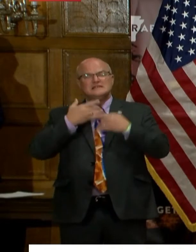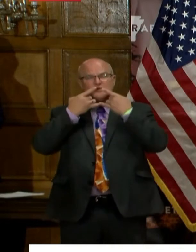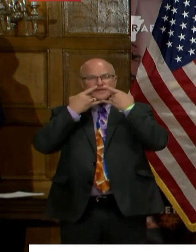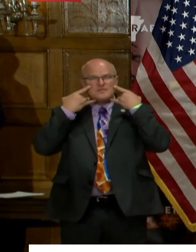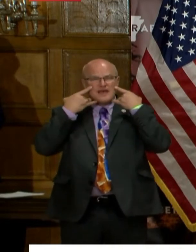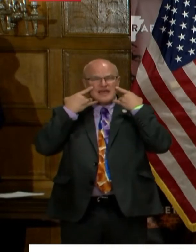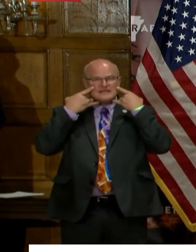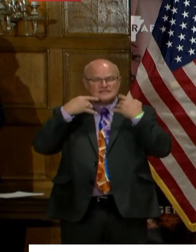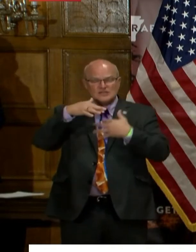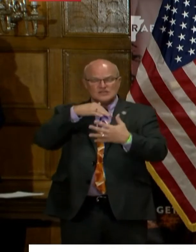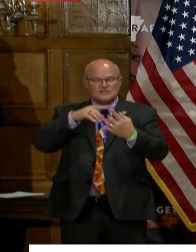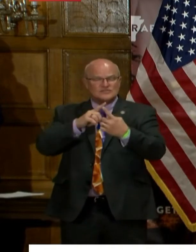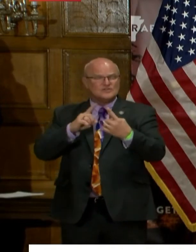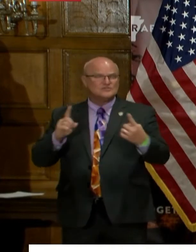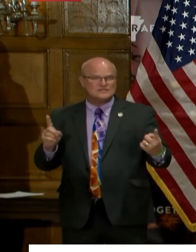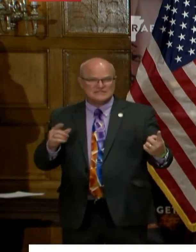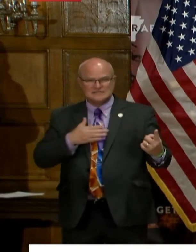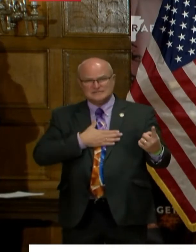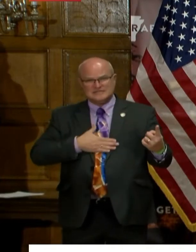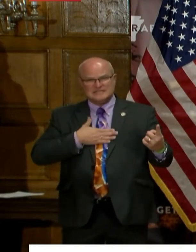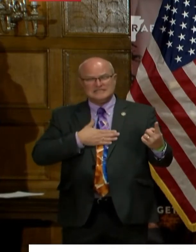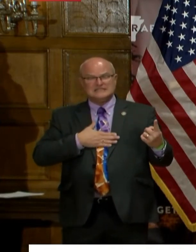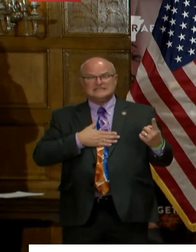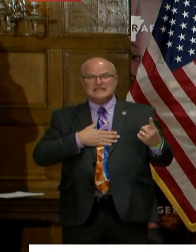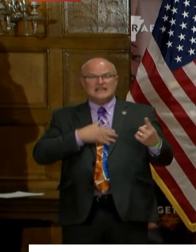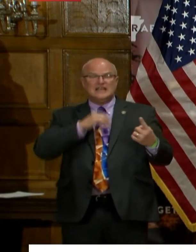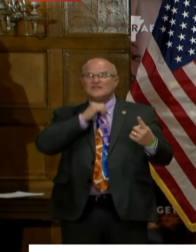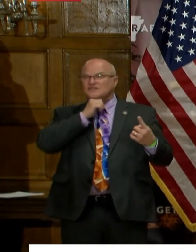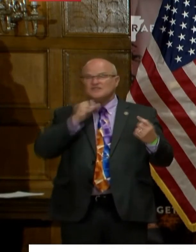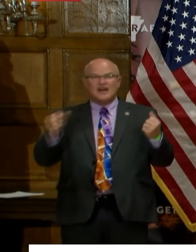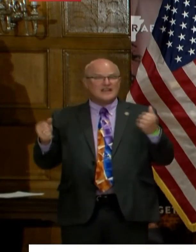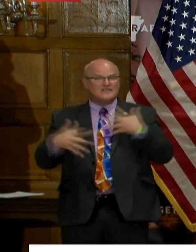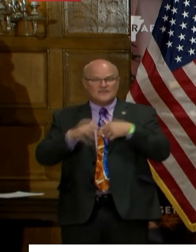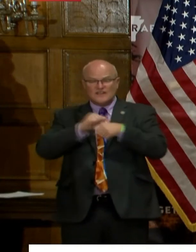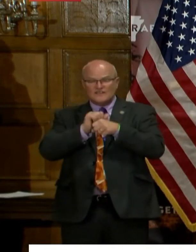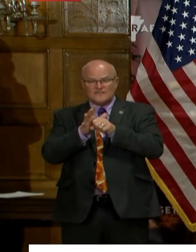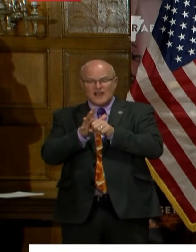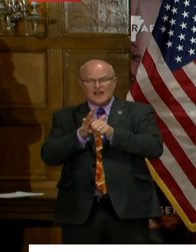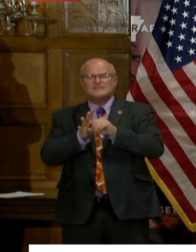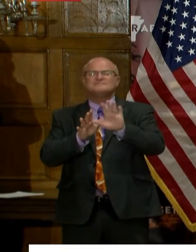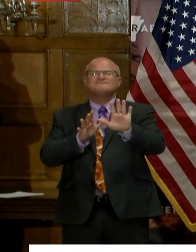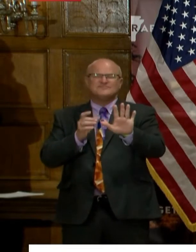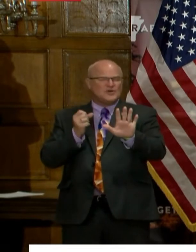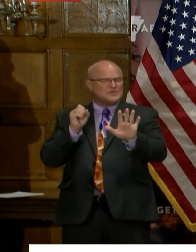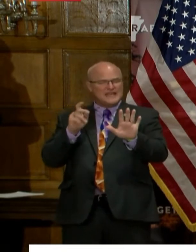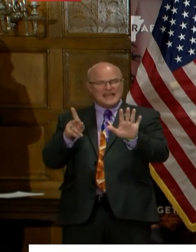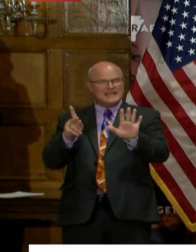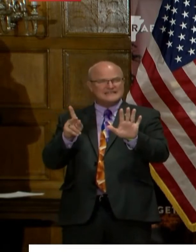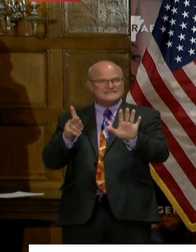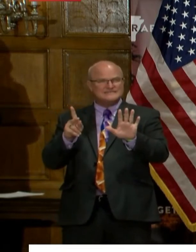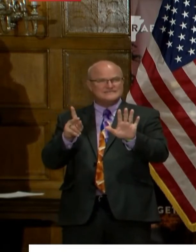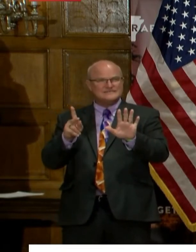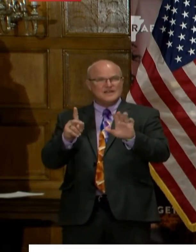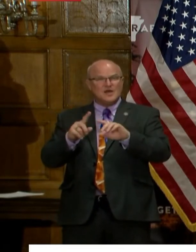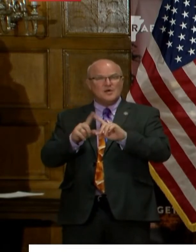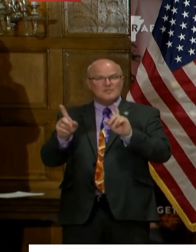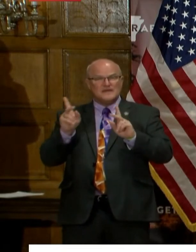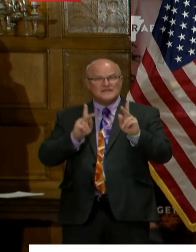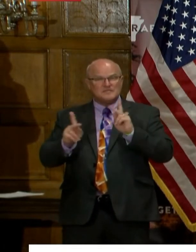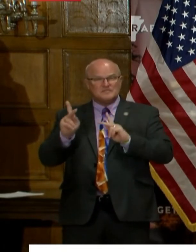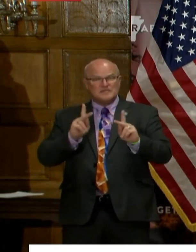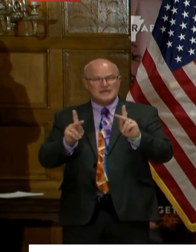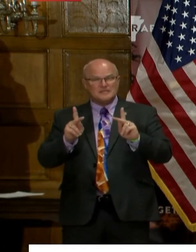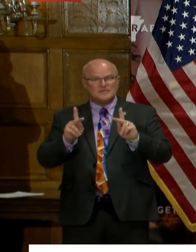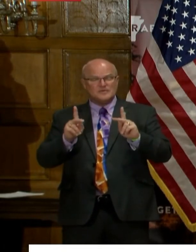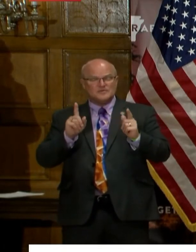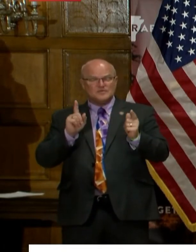Please practice social distancing. If you're not afraid of the virus, we understand that. But the folks that you